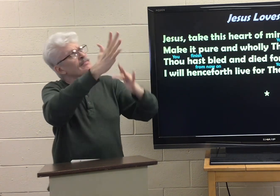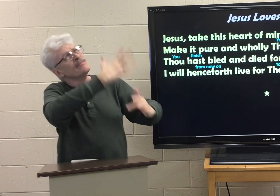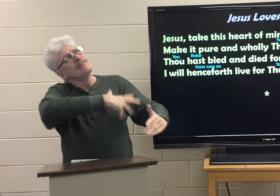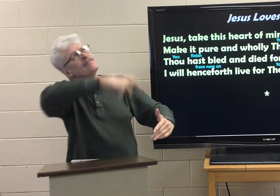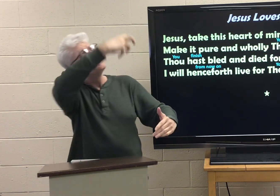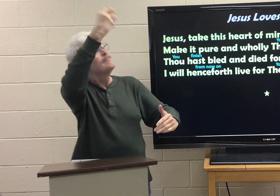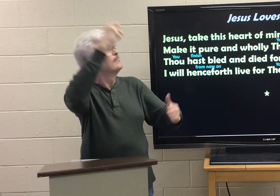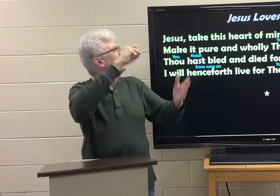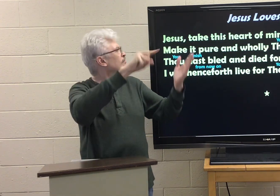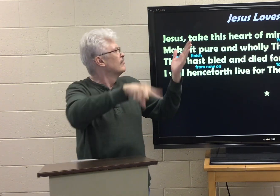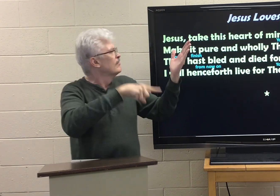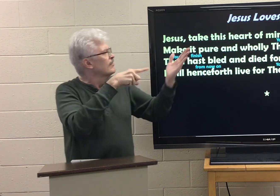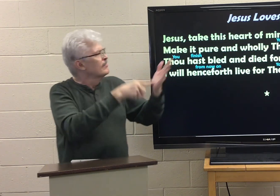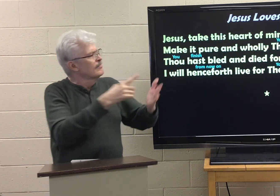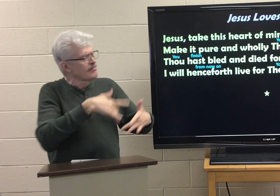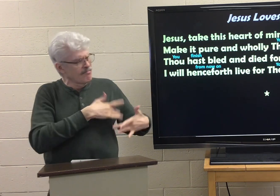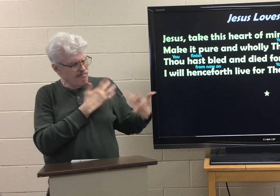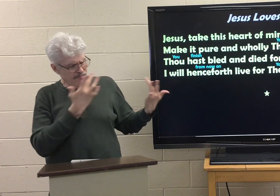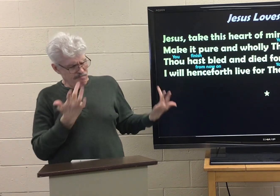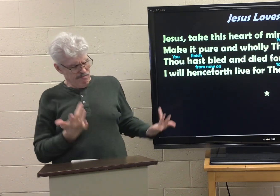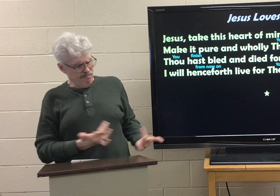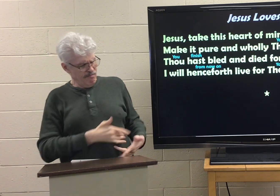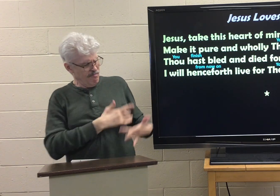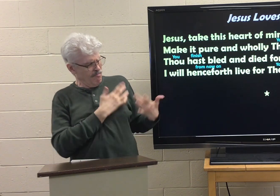Jesus, take this heart of mine.